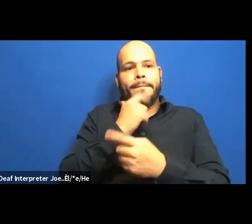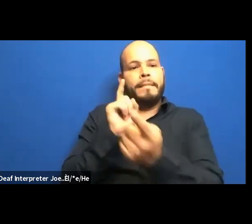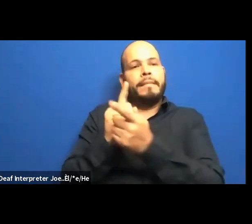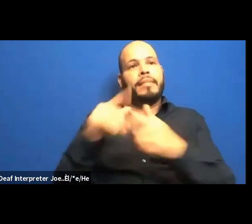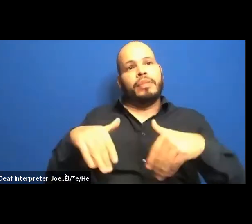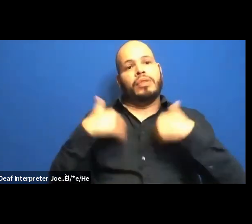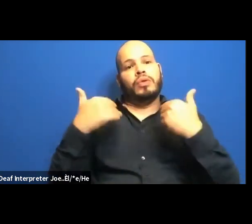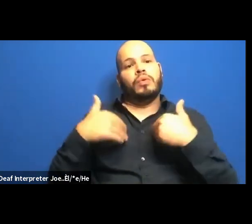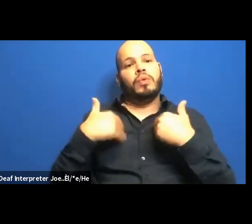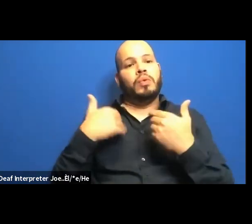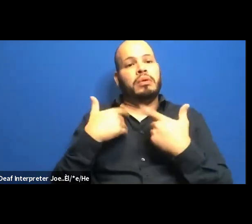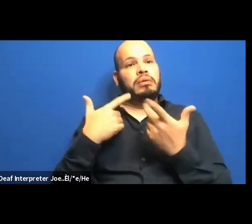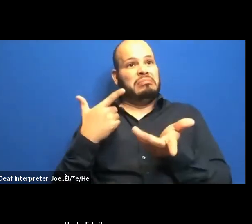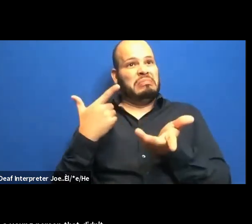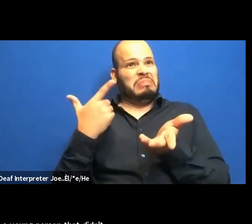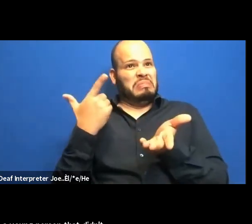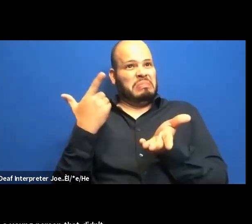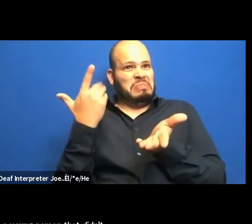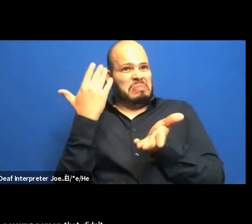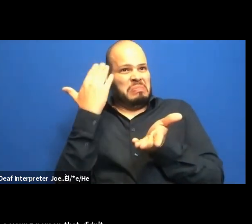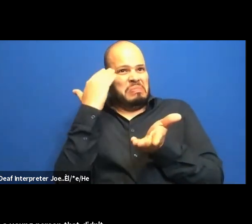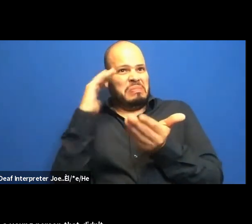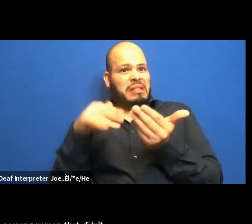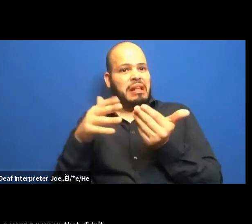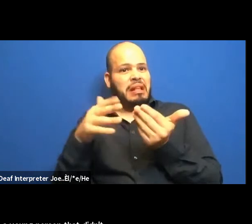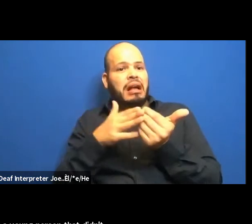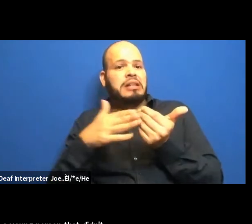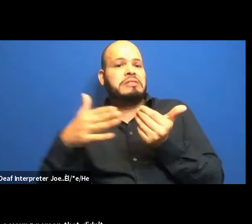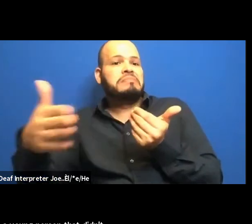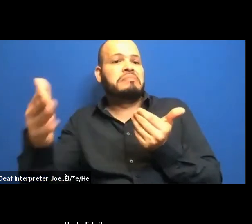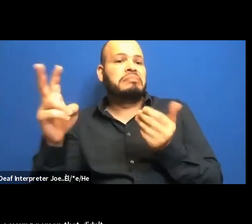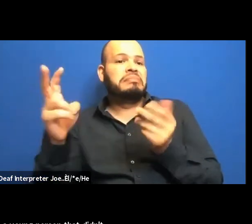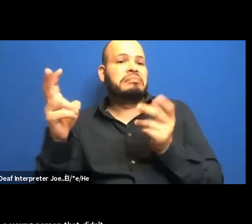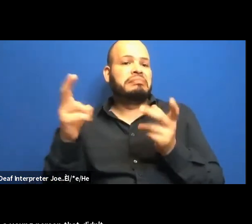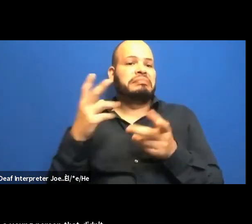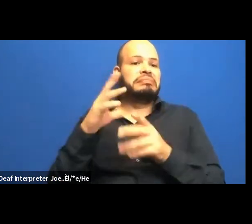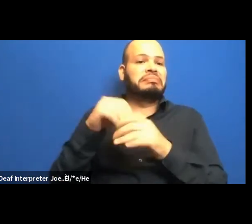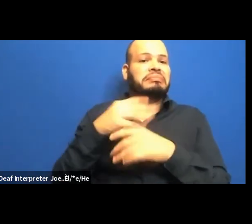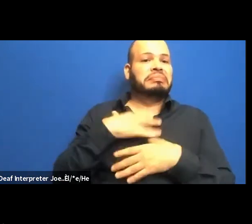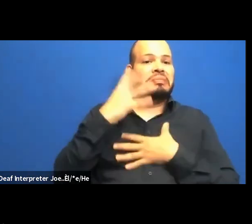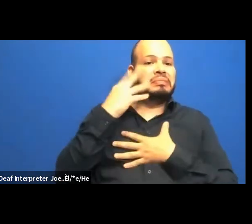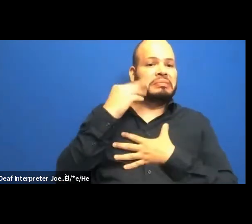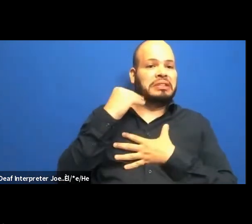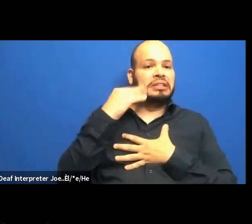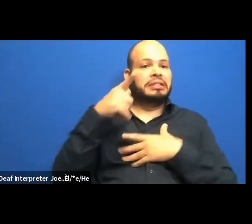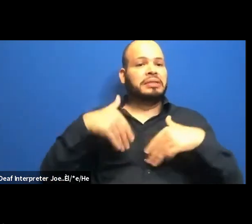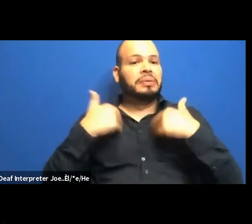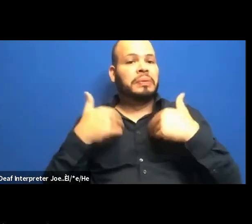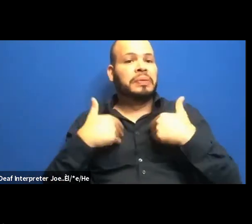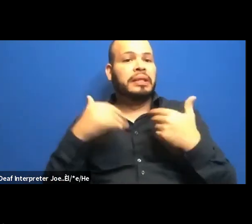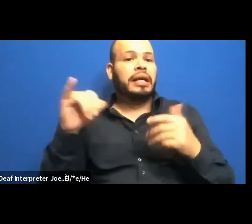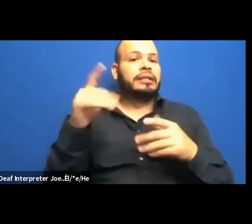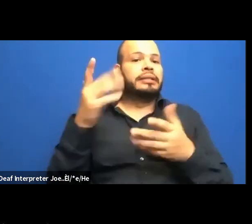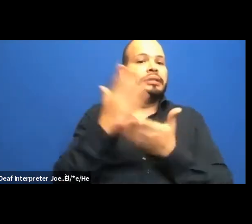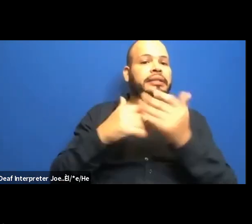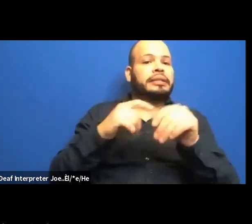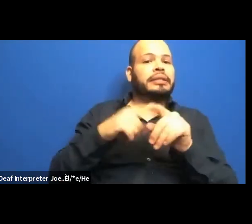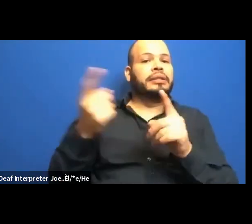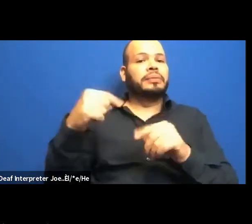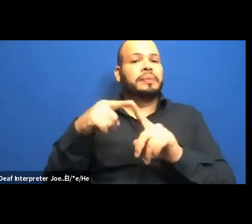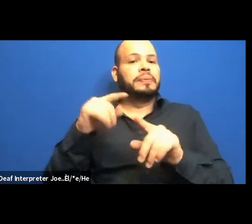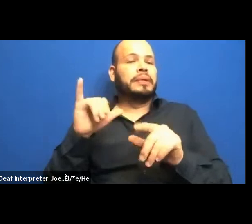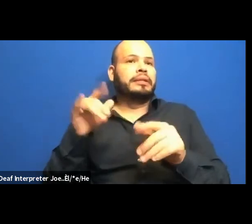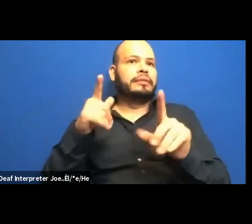to a future or when it comes to them looking towards how they see society being few years after or